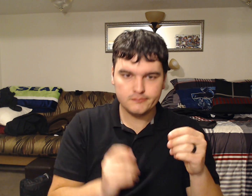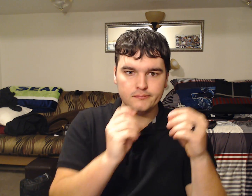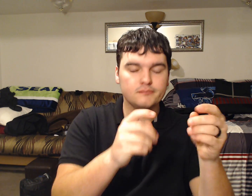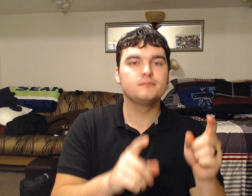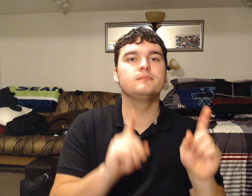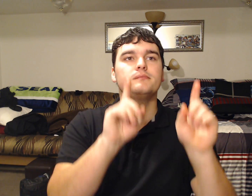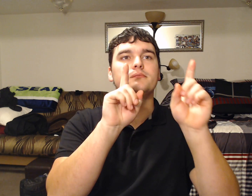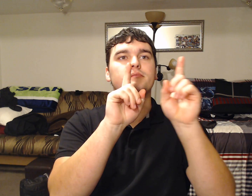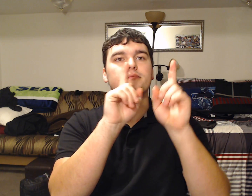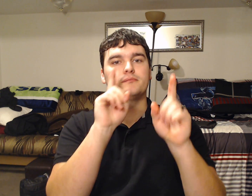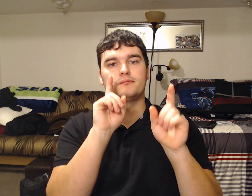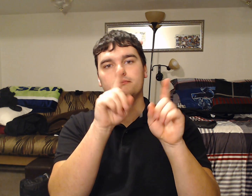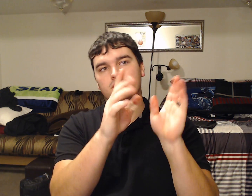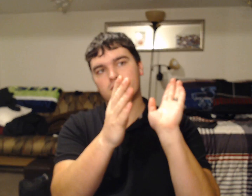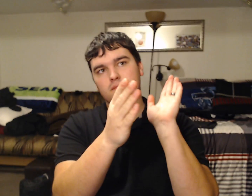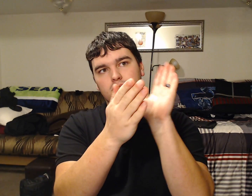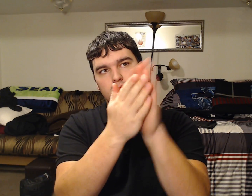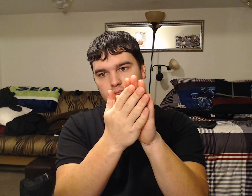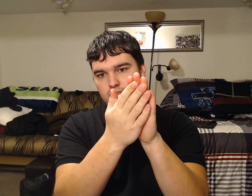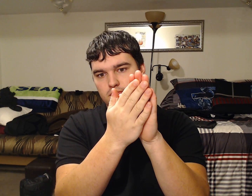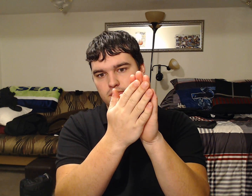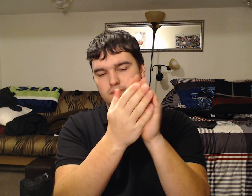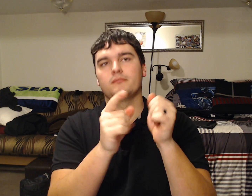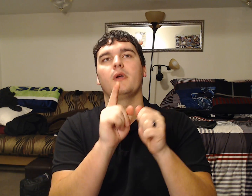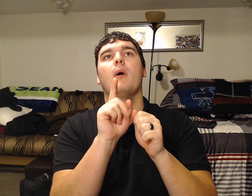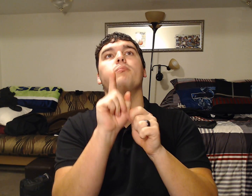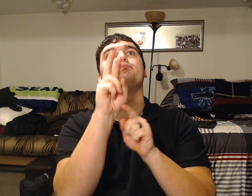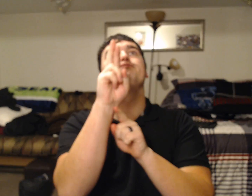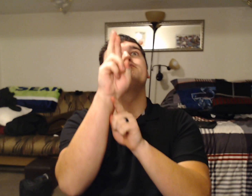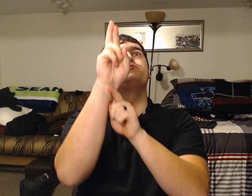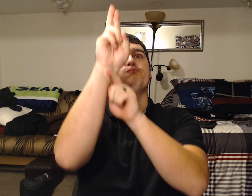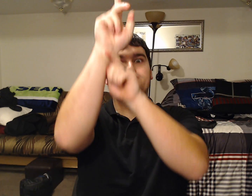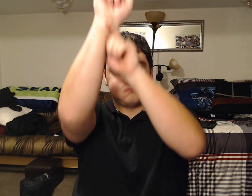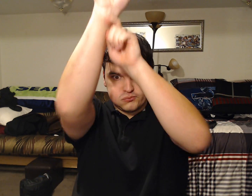inside, closed and sealed the hatch, and sent him into outer space for 15 years.